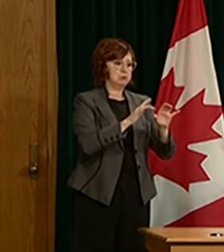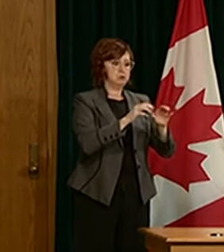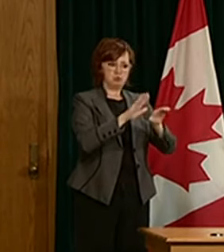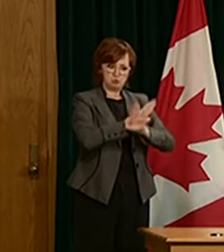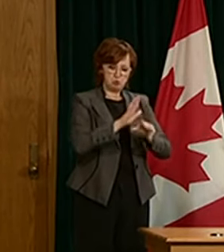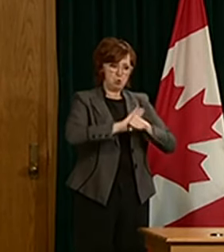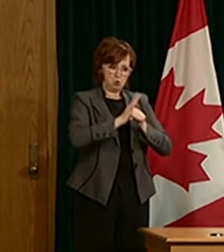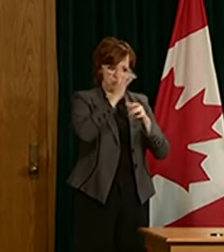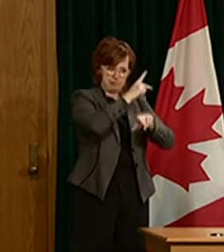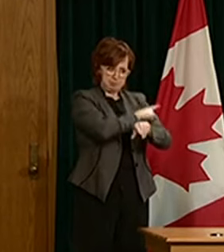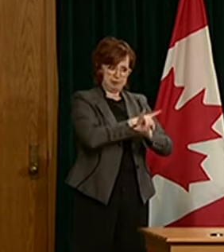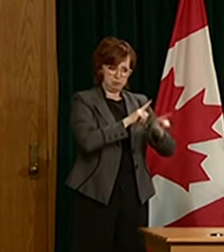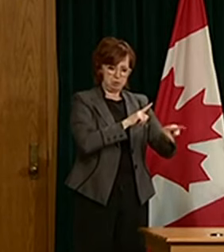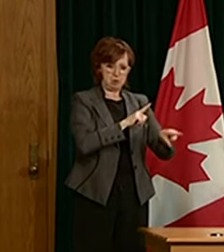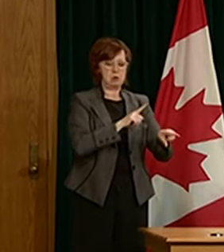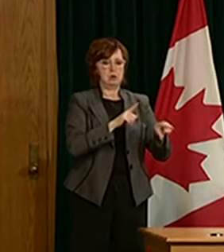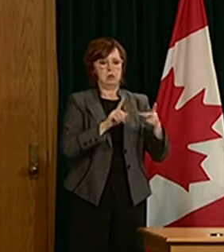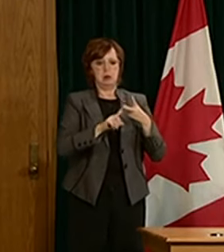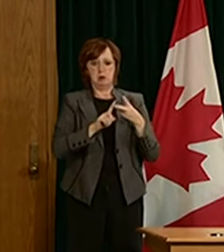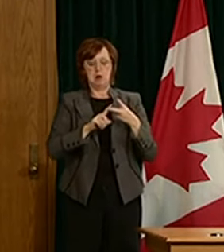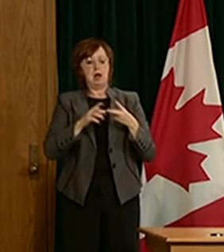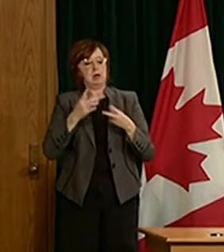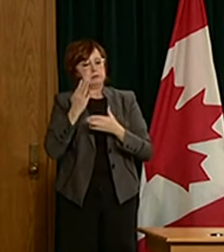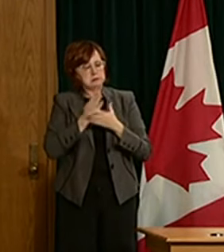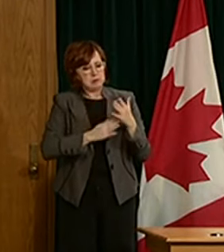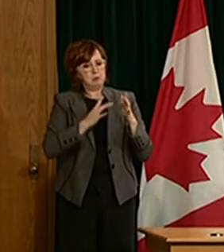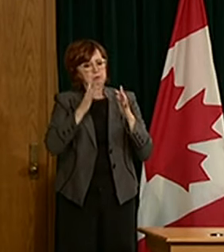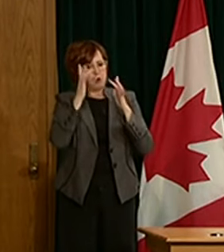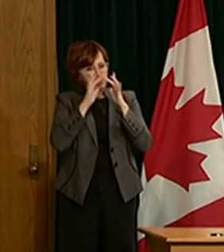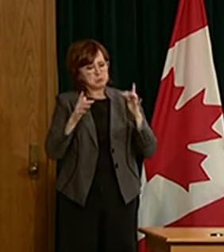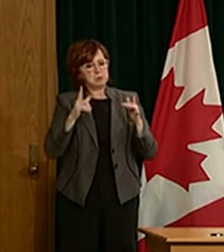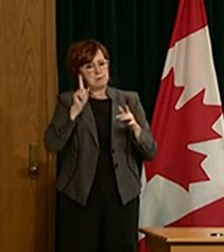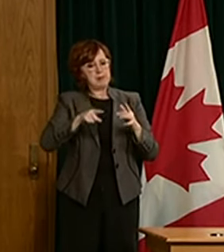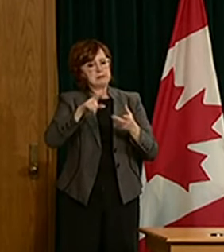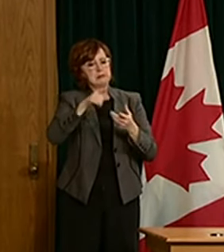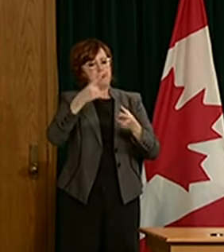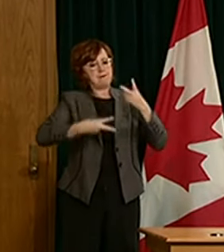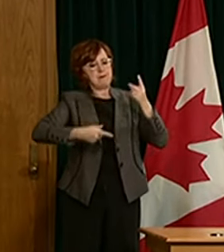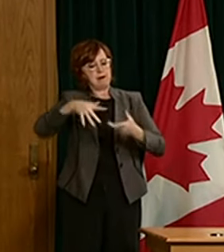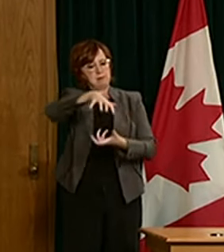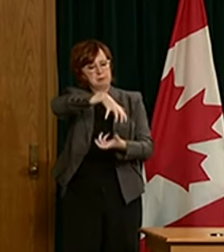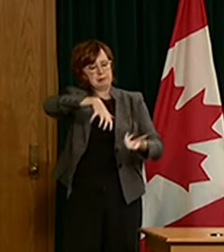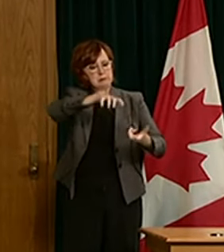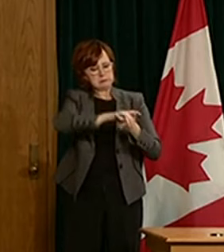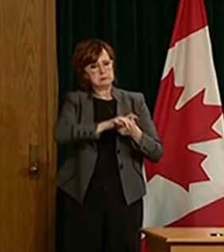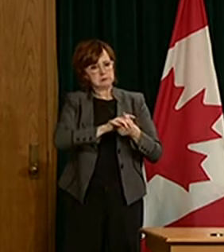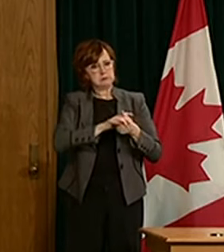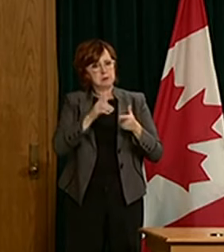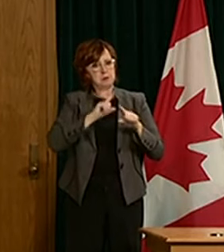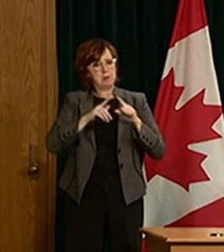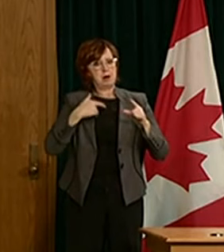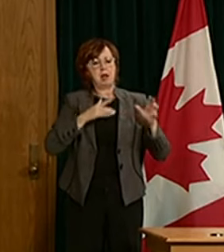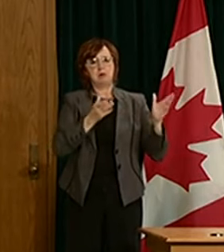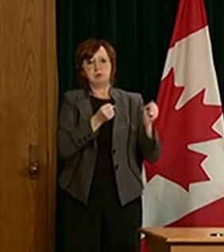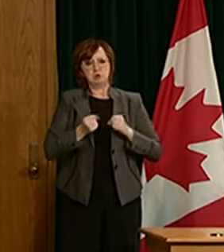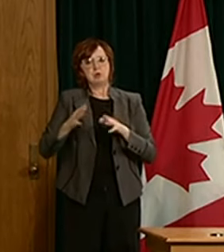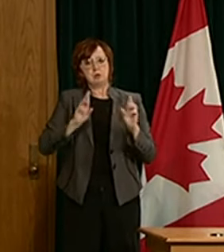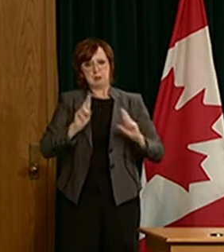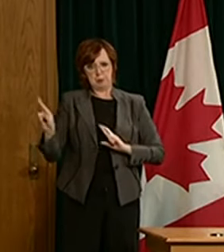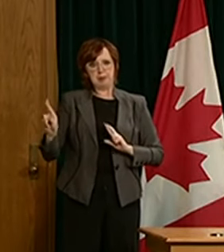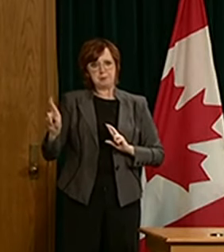would see patients that would be COVID-19 positive and those that are non-COVID-19 patients. We will also